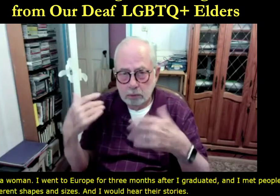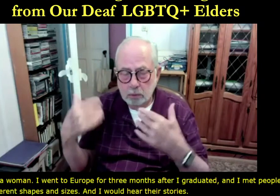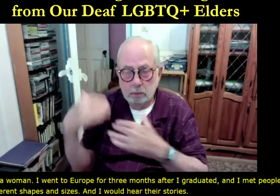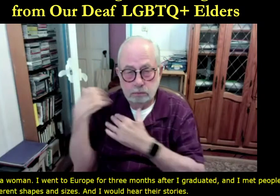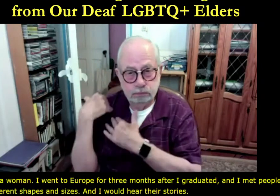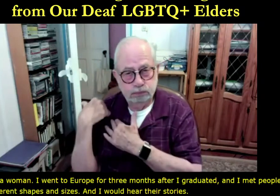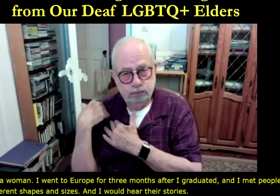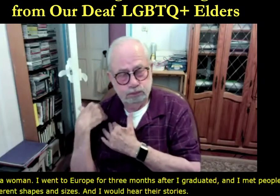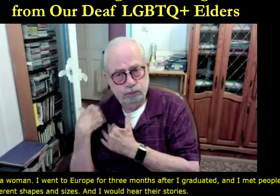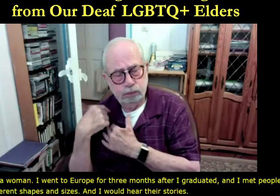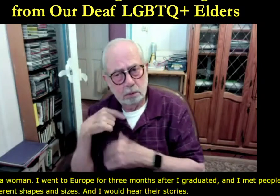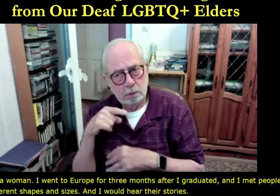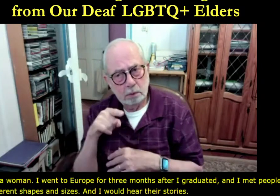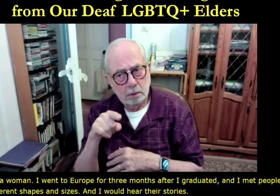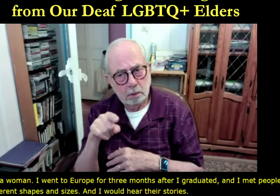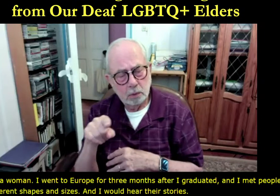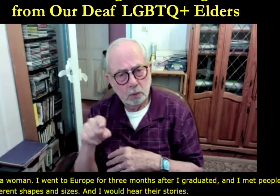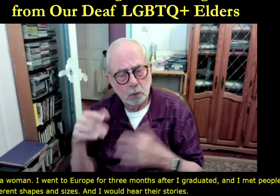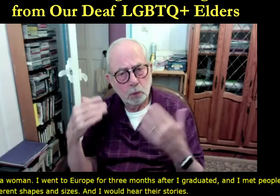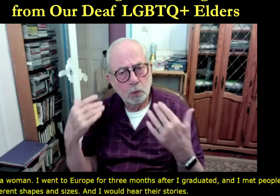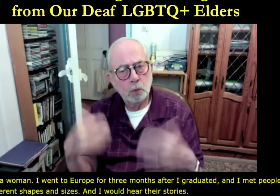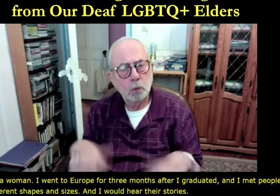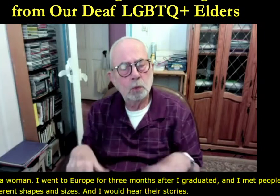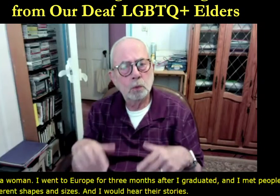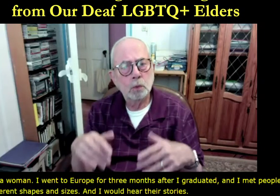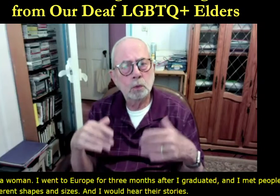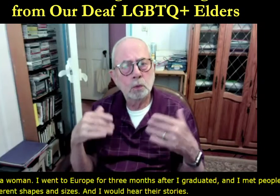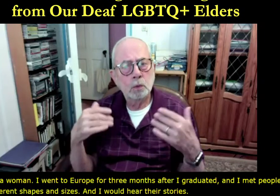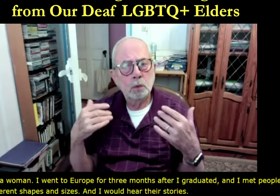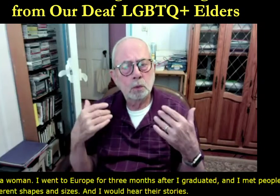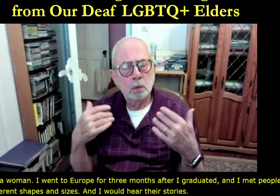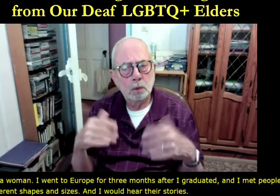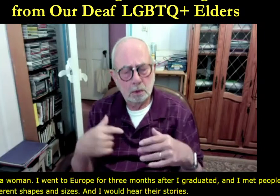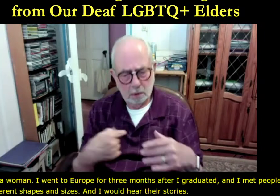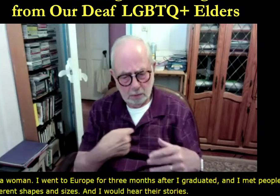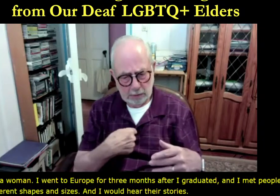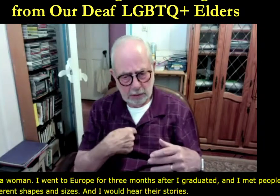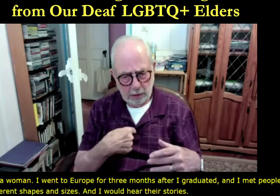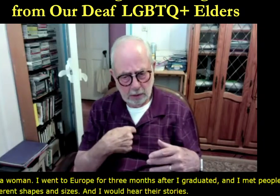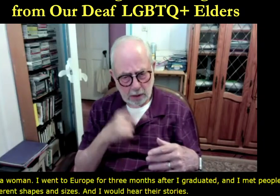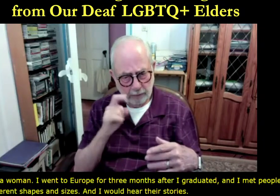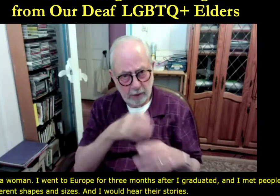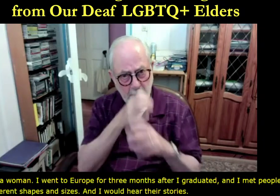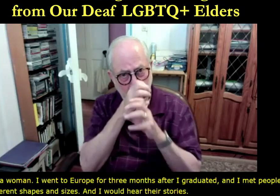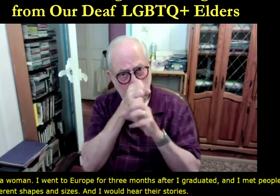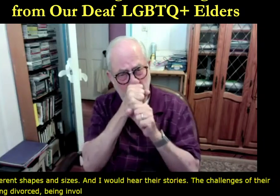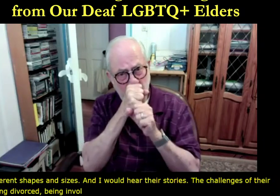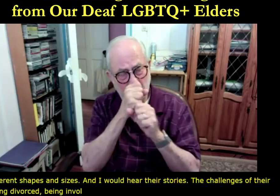these different things that people had gone through and it really made an impression on me